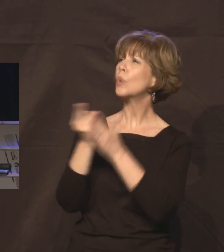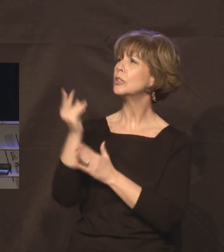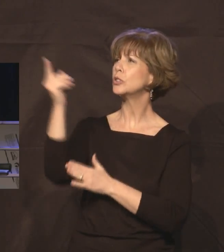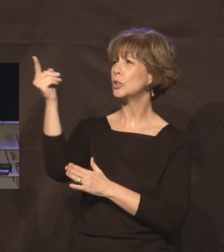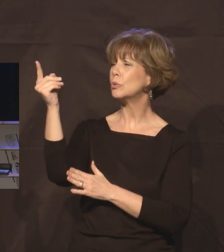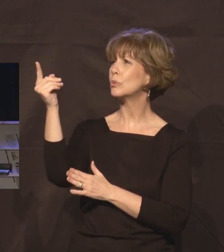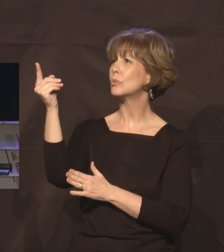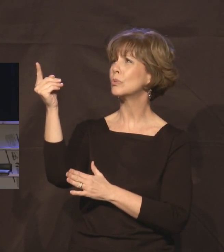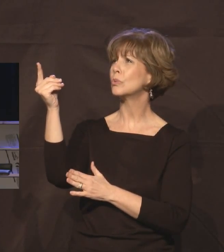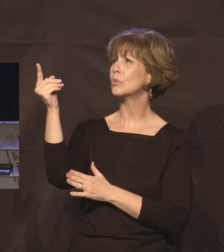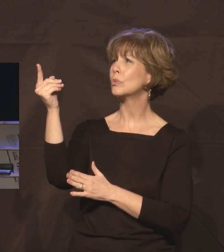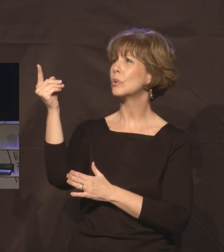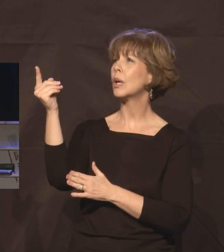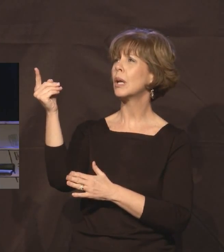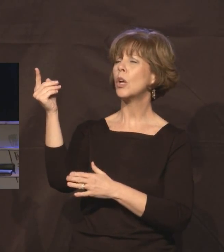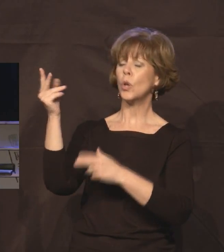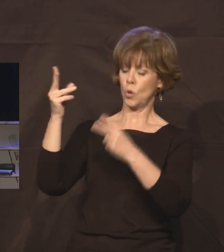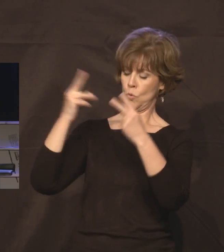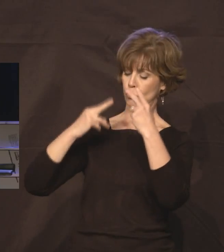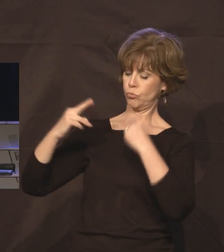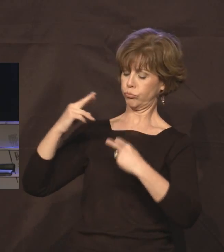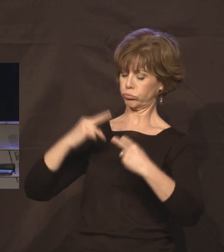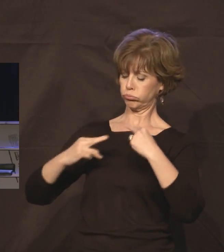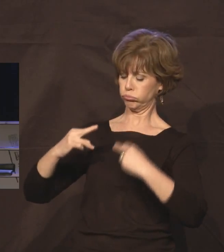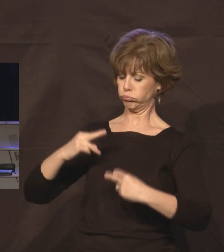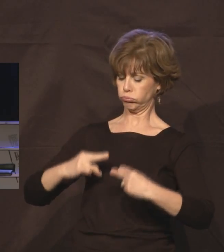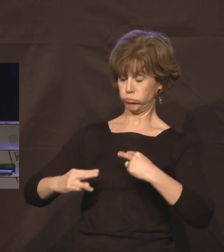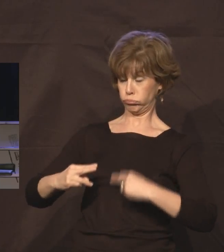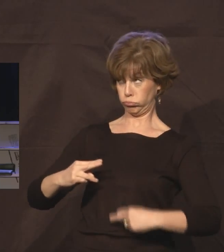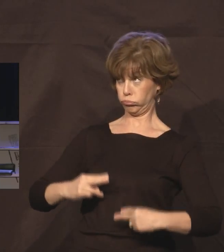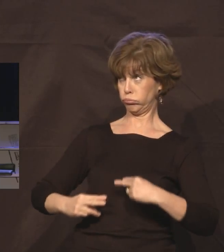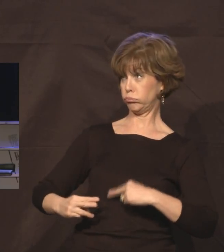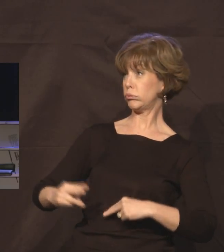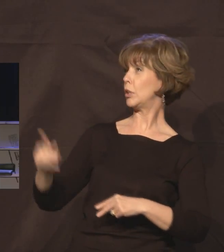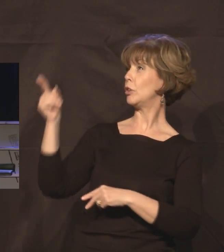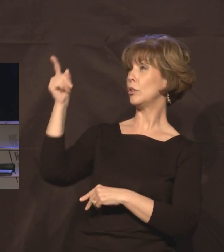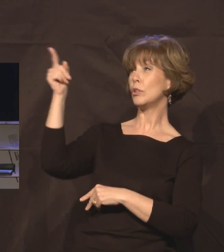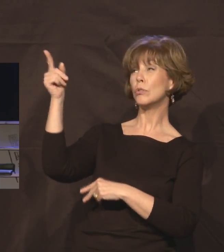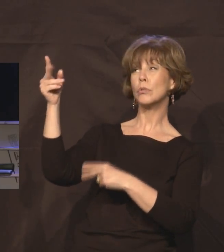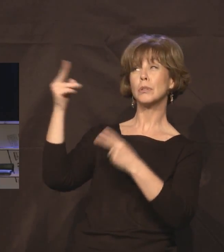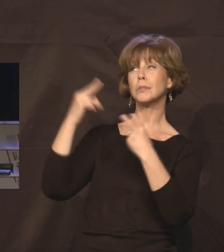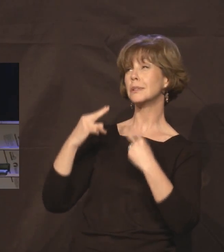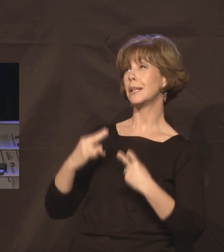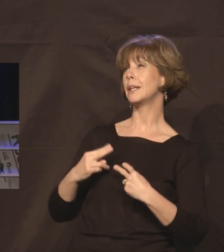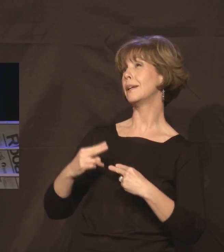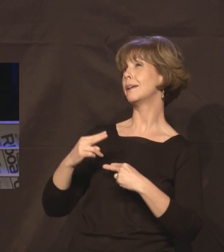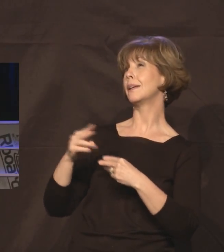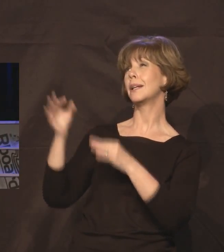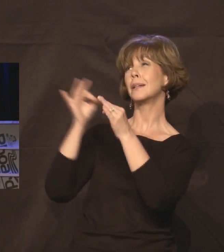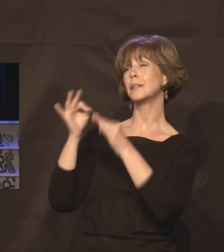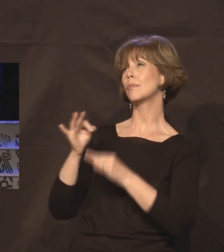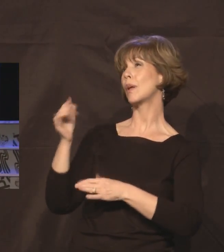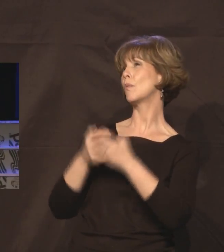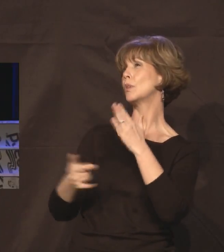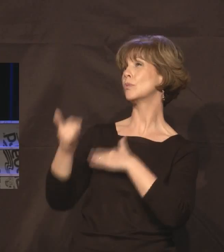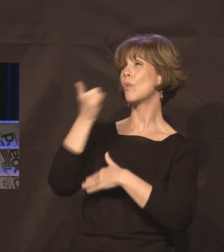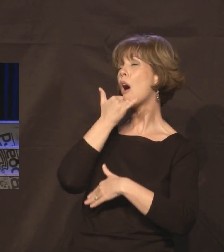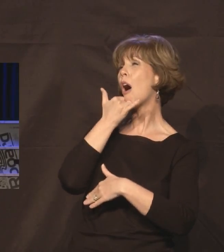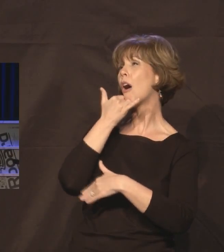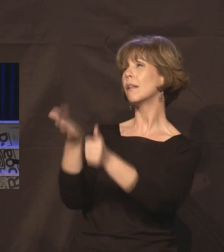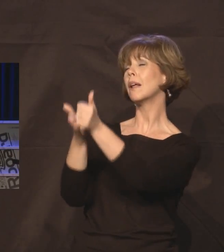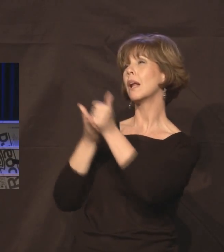around. I'm letting you check all everything inside of me. Like you take a look and you tell me what's wrong with me. And then you help me fix